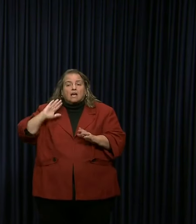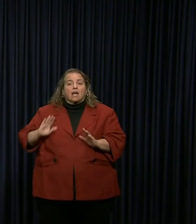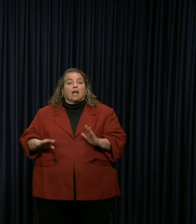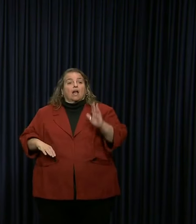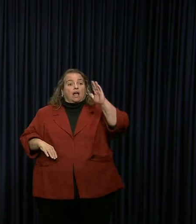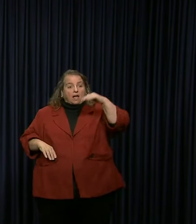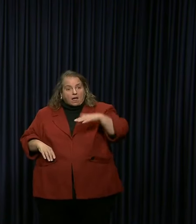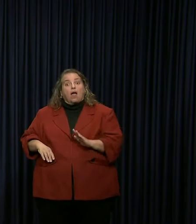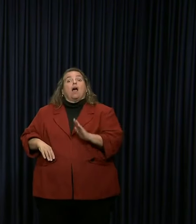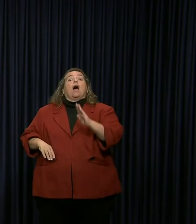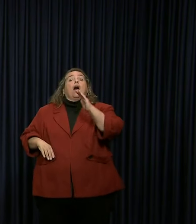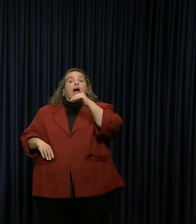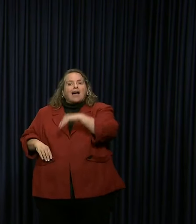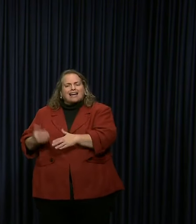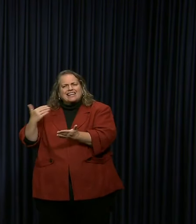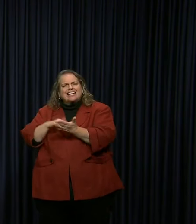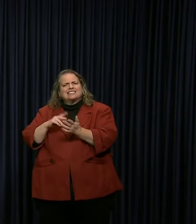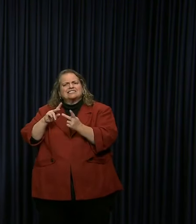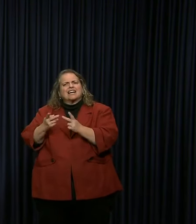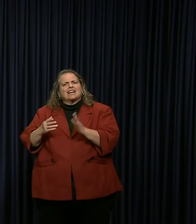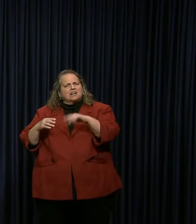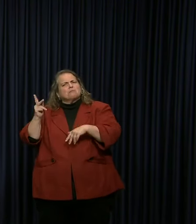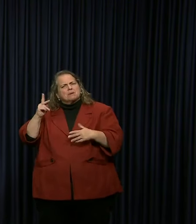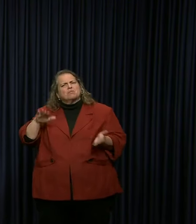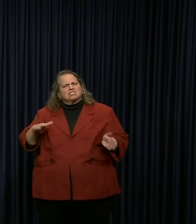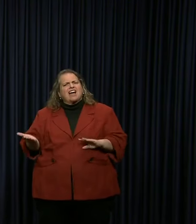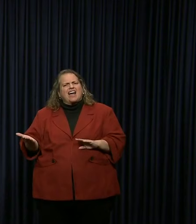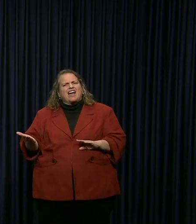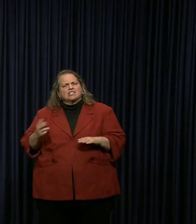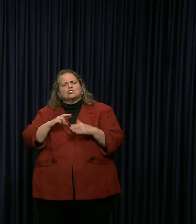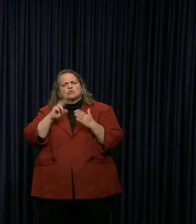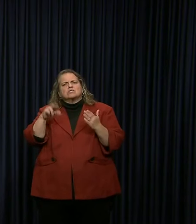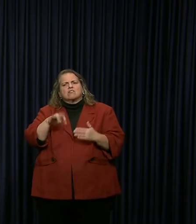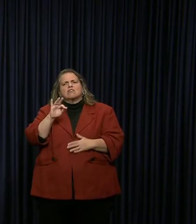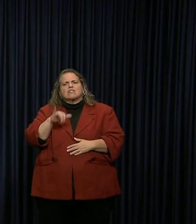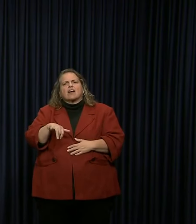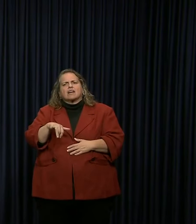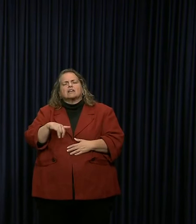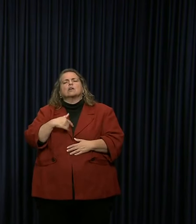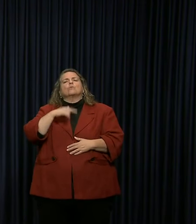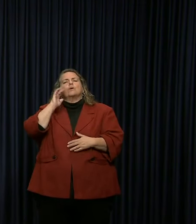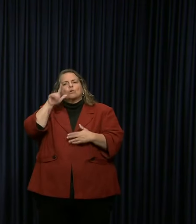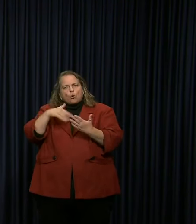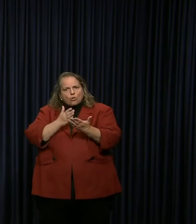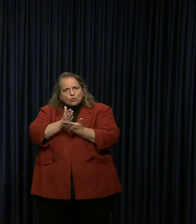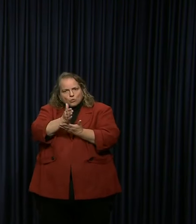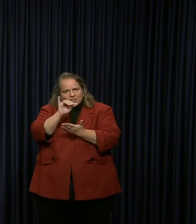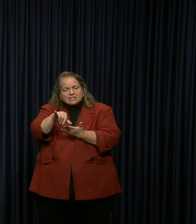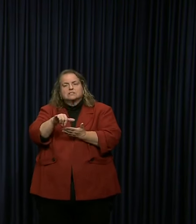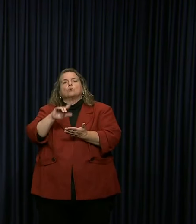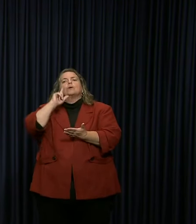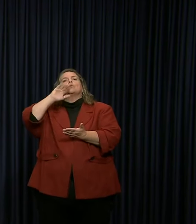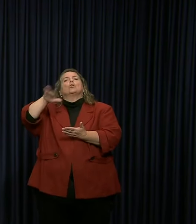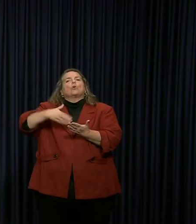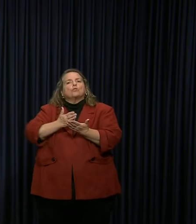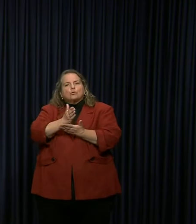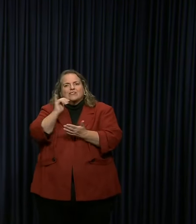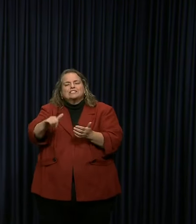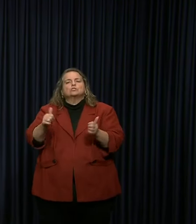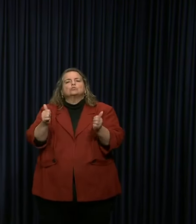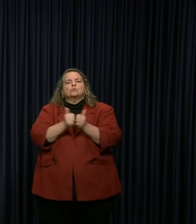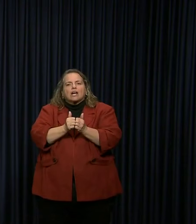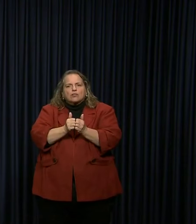Philadelphia and St. Louis, which we have, and people die as a result. We're going to get through this, and we're going to get through it together. We're going to get